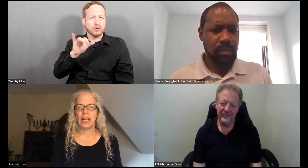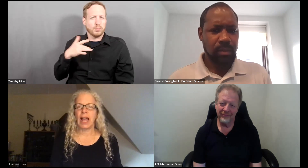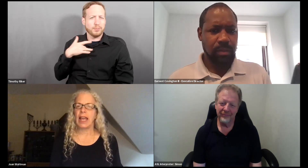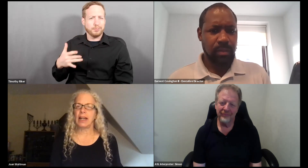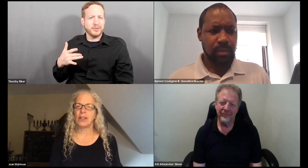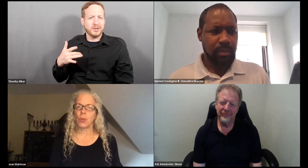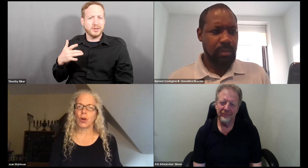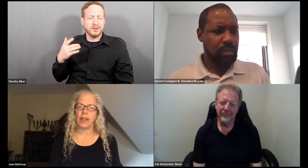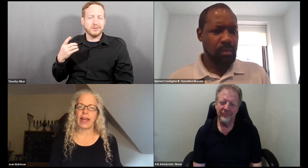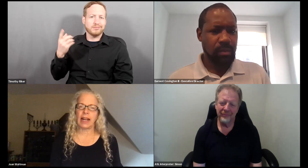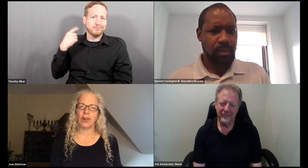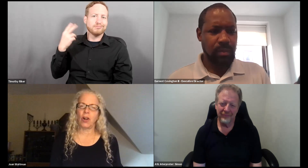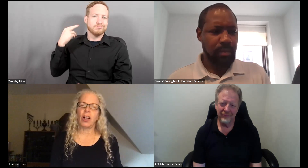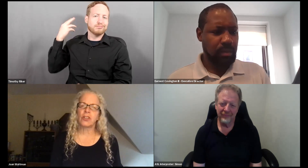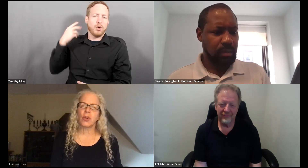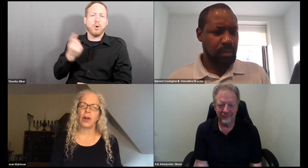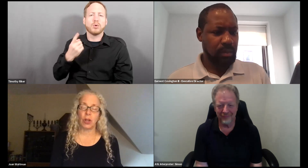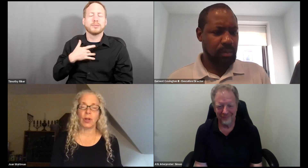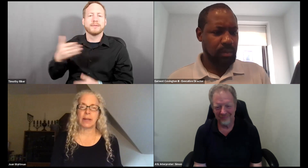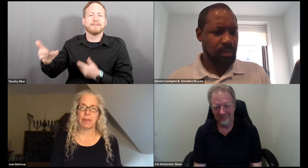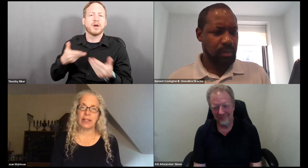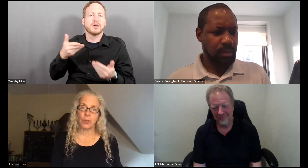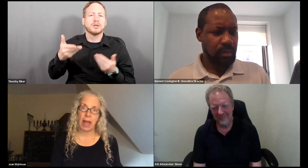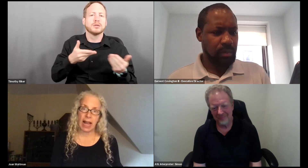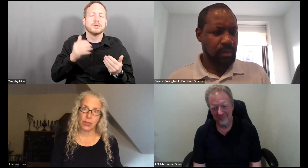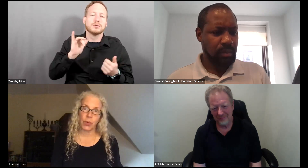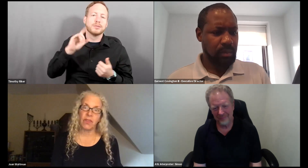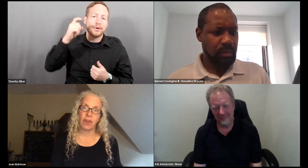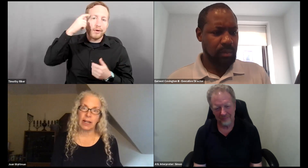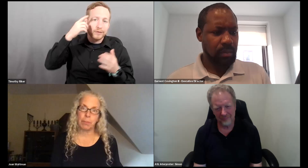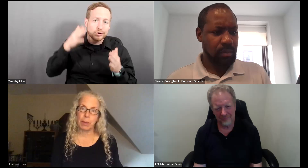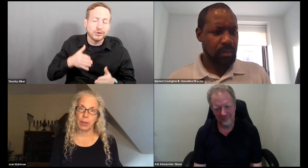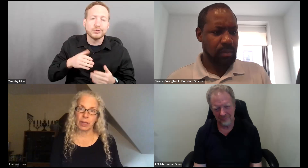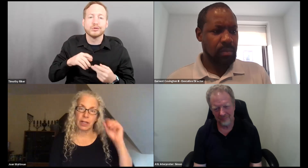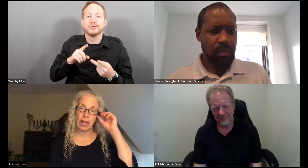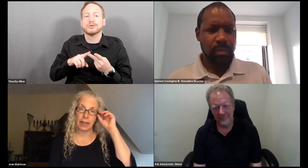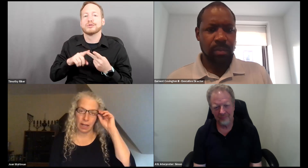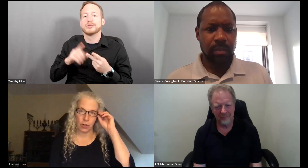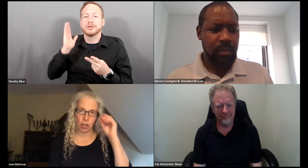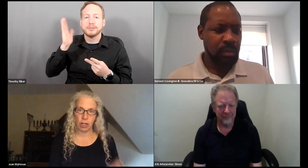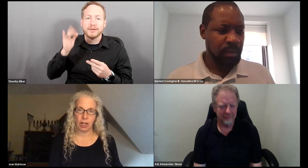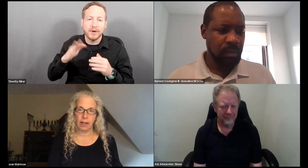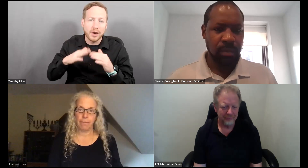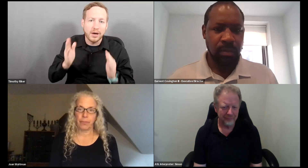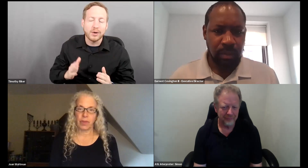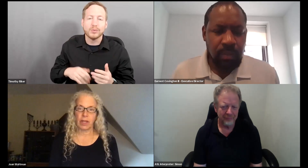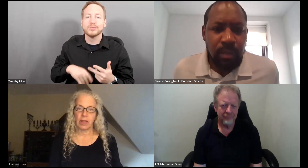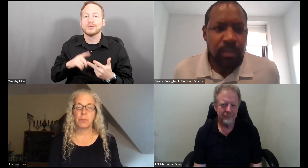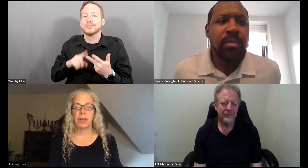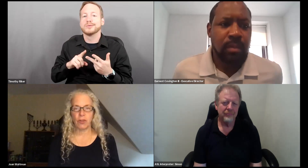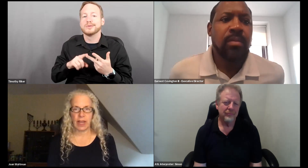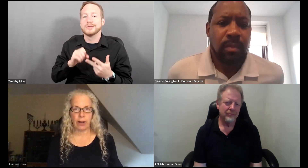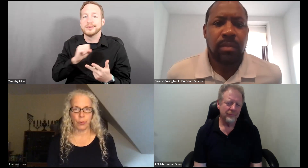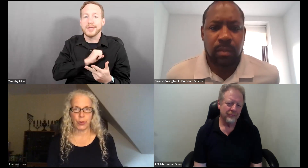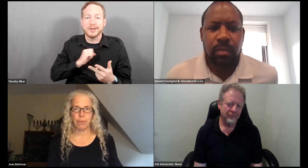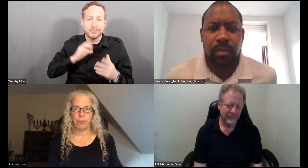sure. And to work all that out. And also I've noticed in the years past, we've invited people like the governor, the